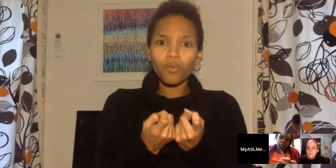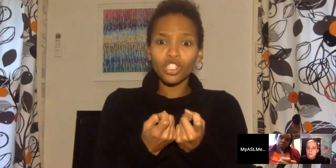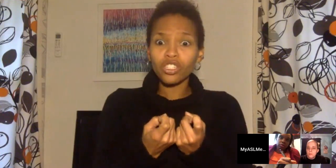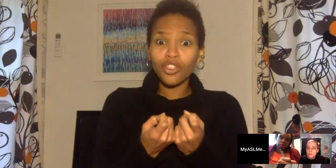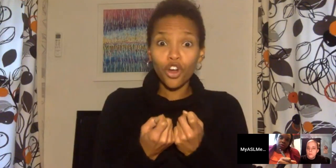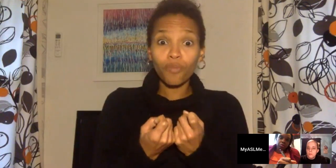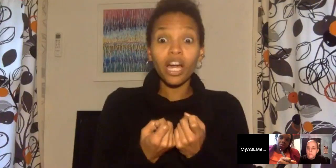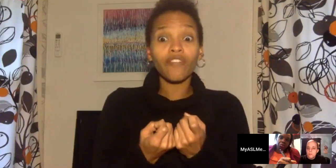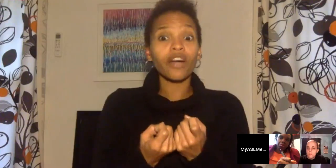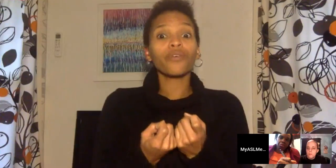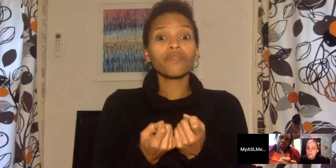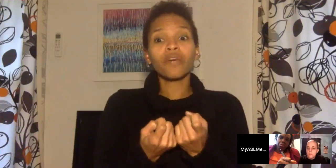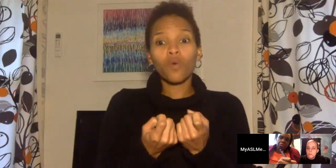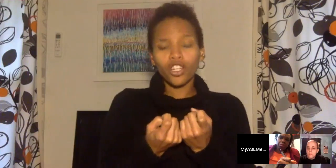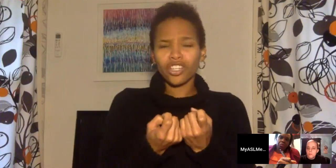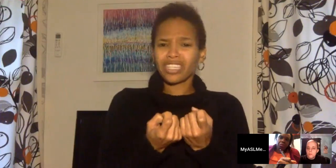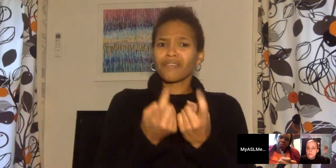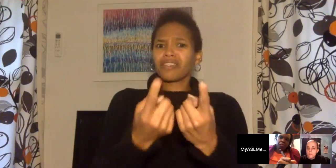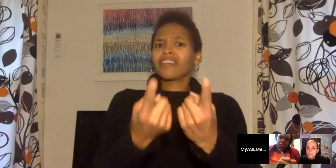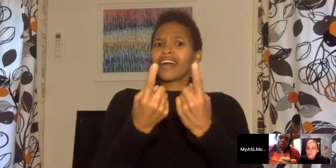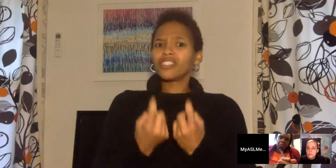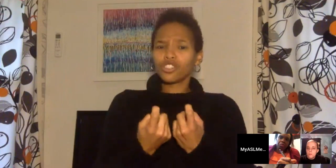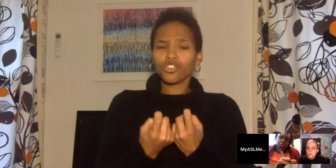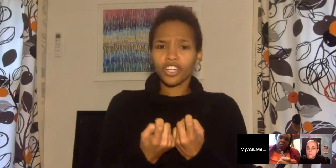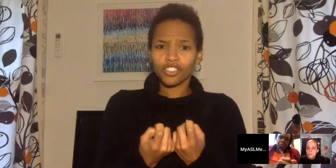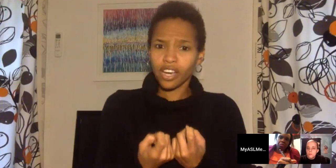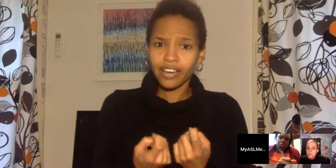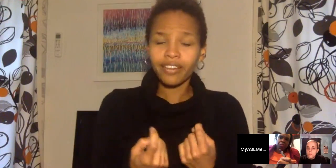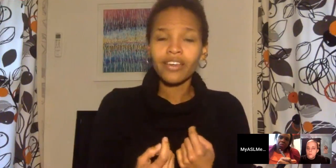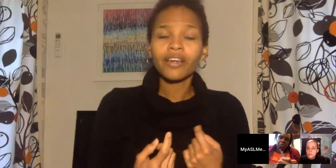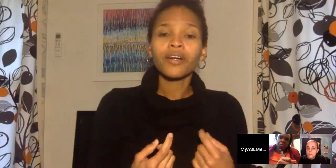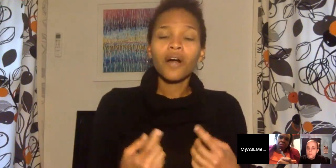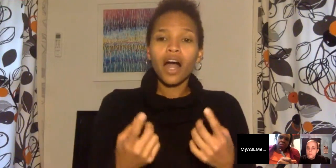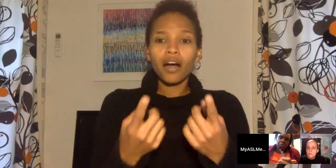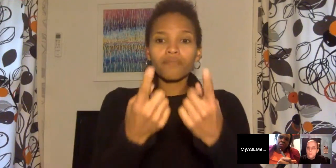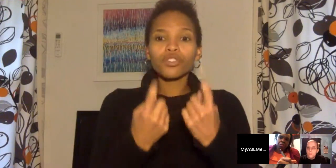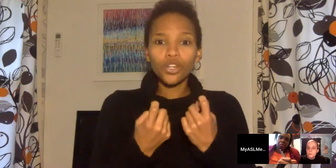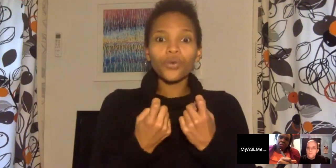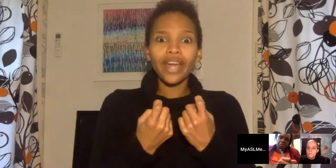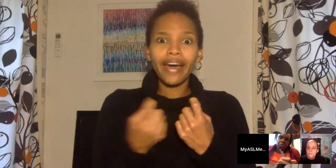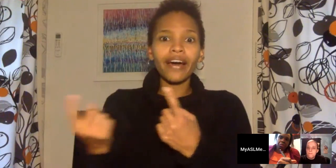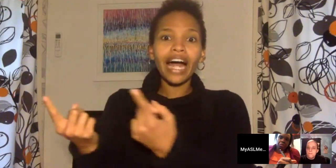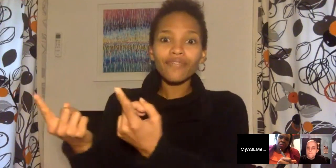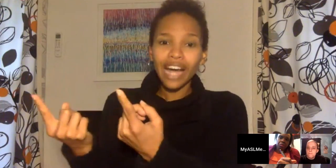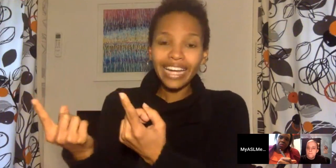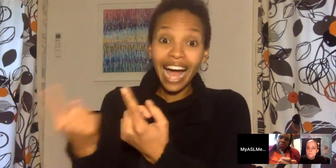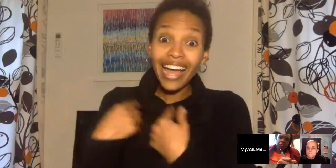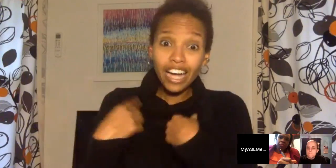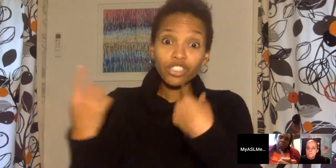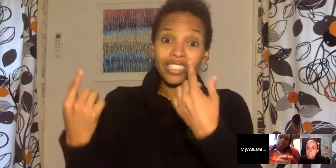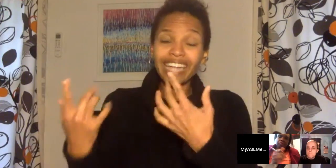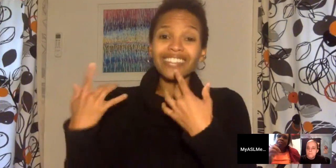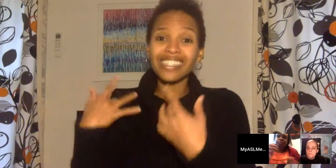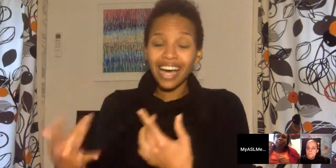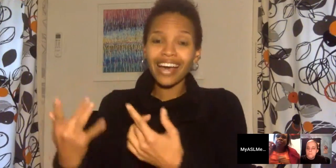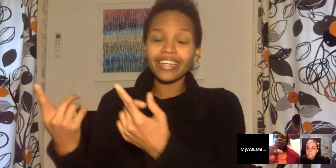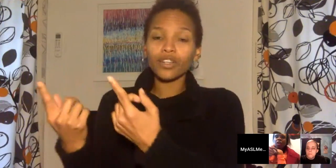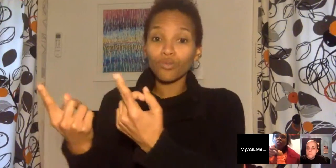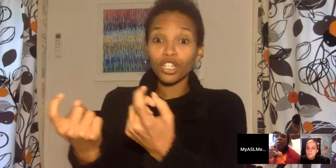which did throw me off. I will admit, watching this, I was like, that's a strange sign. So yeah, I actually tend to sign